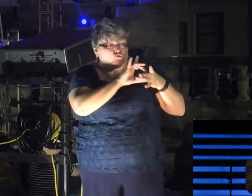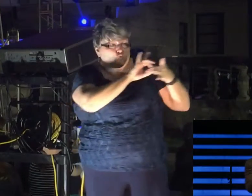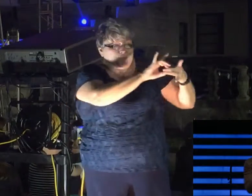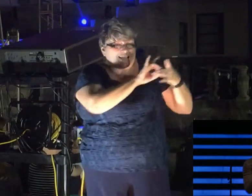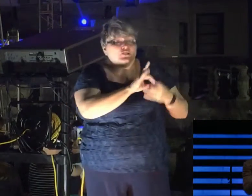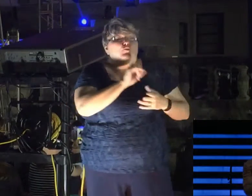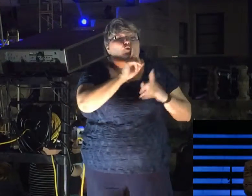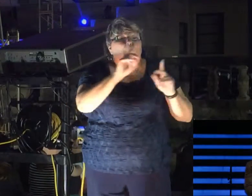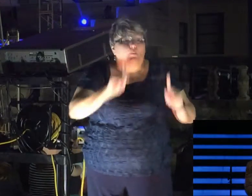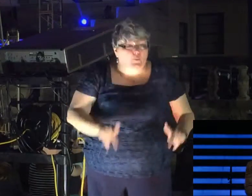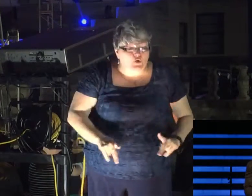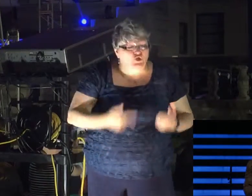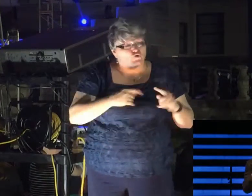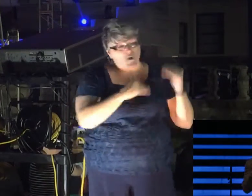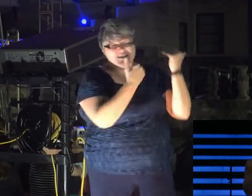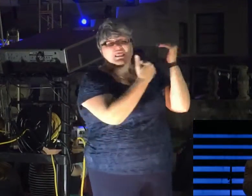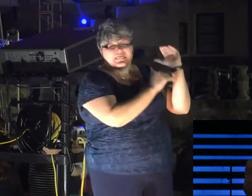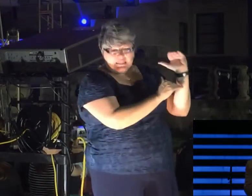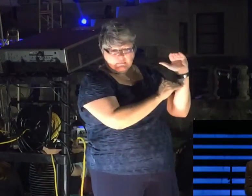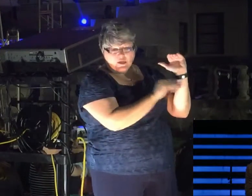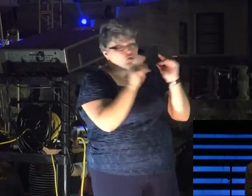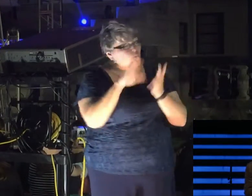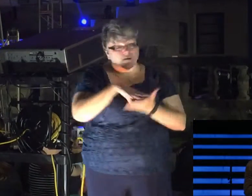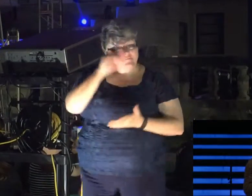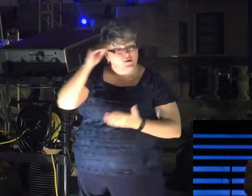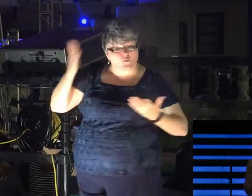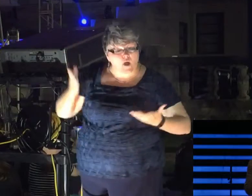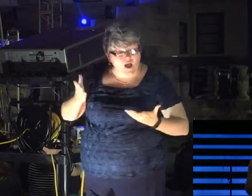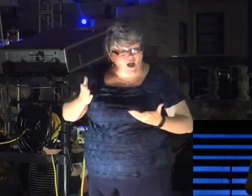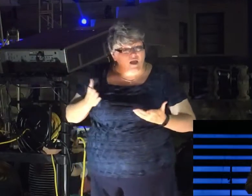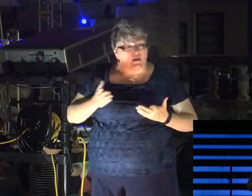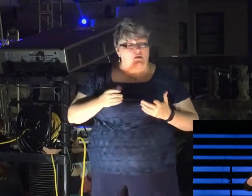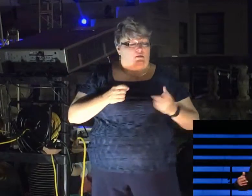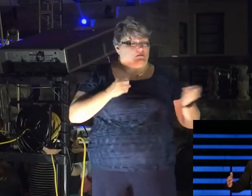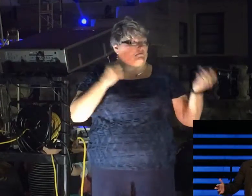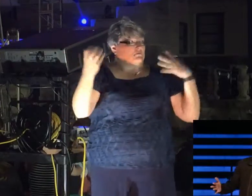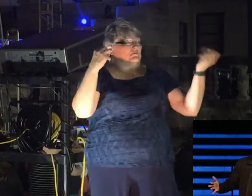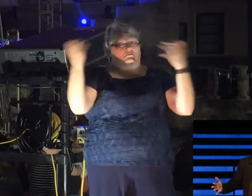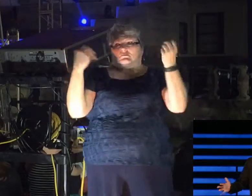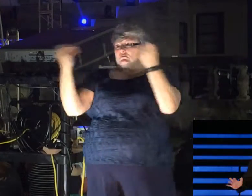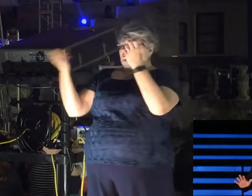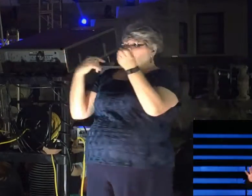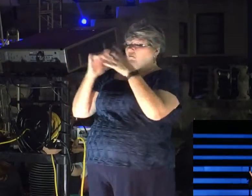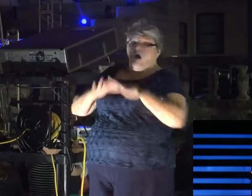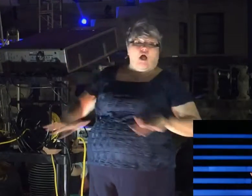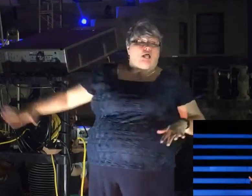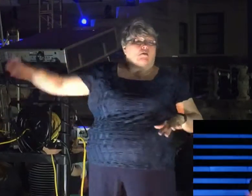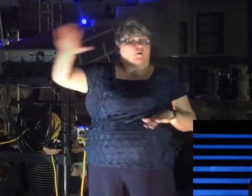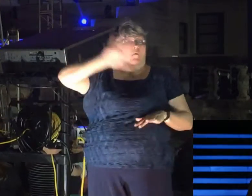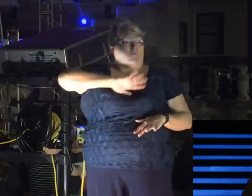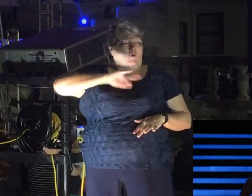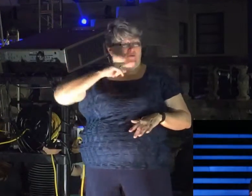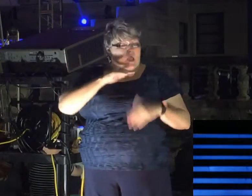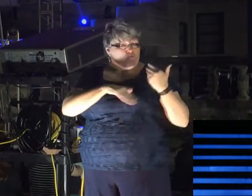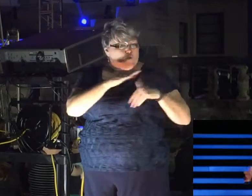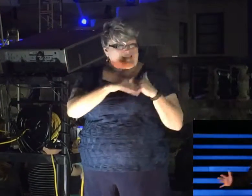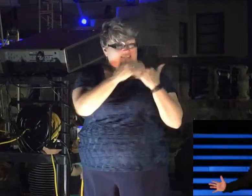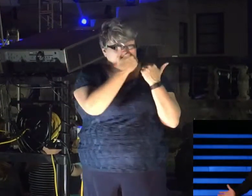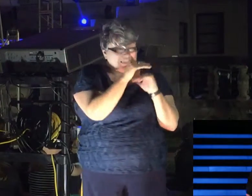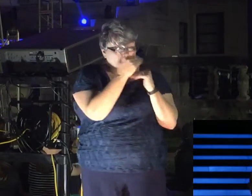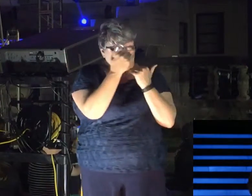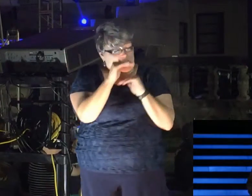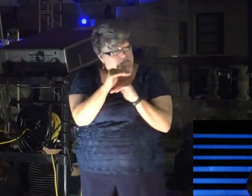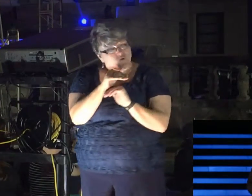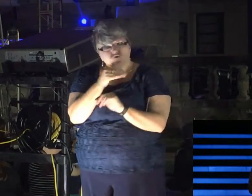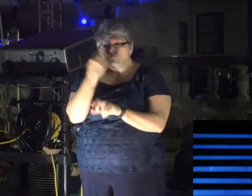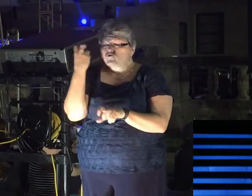having an actual relationship with a real person. Try to limit those, and what you will find is that they're everywhere. And what you'll find is that